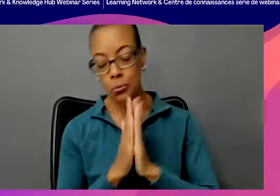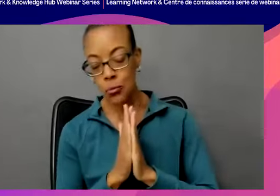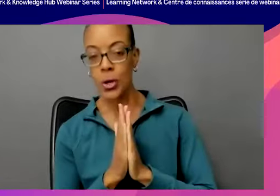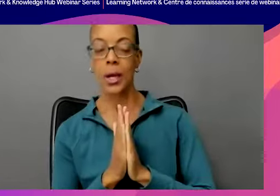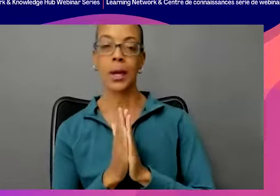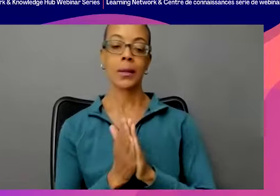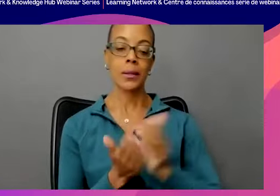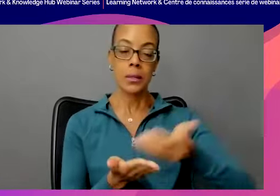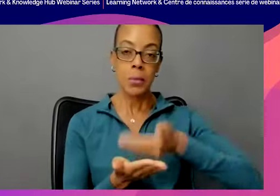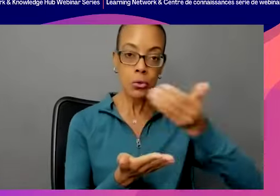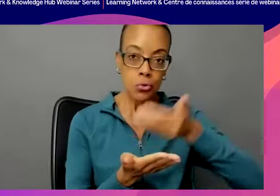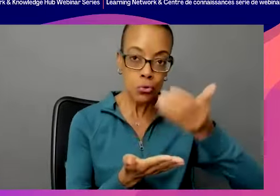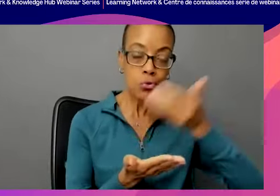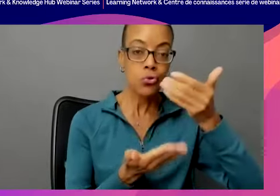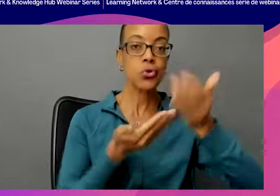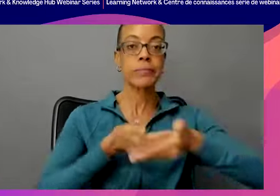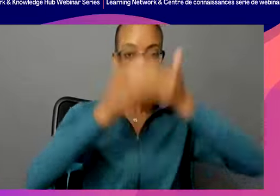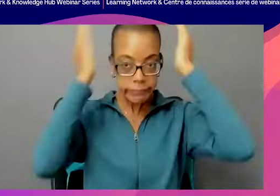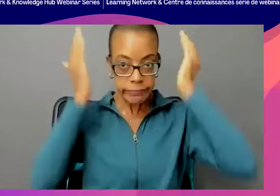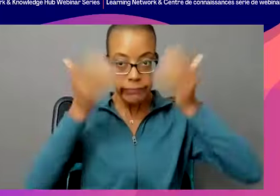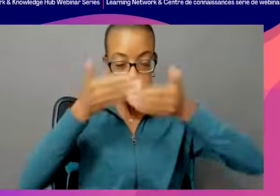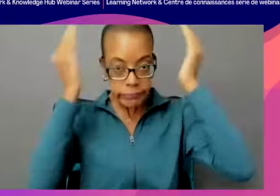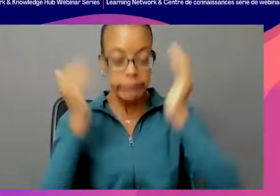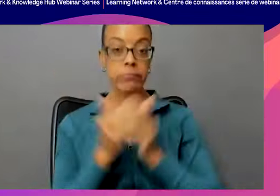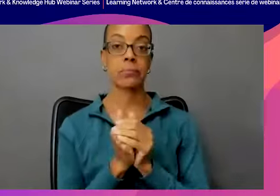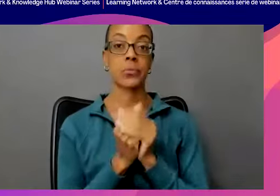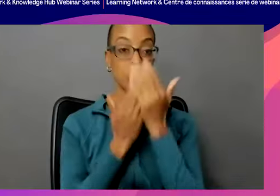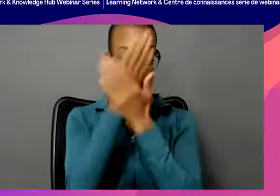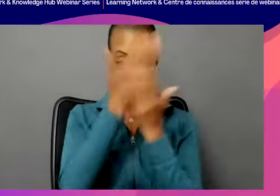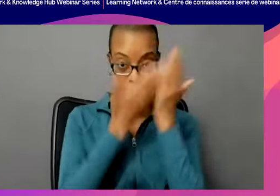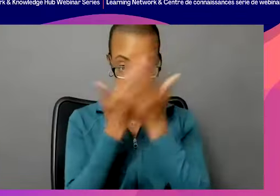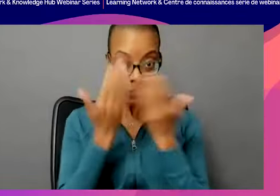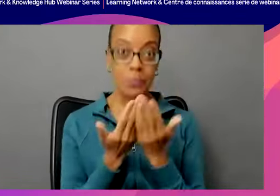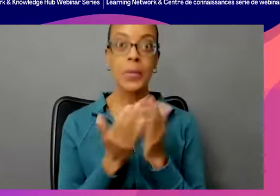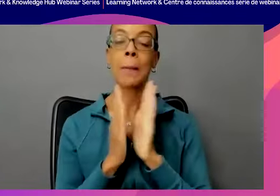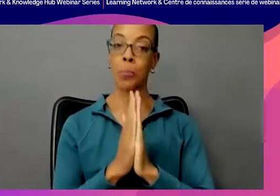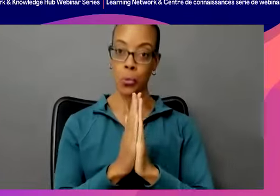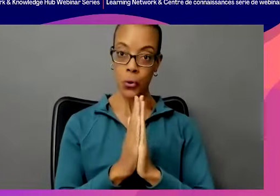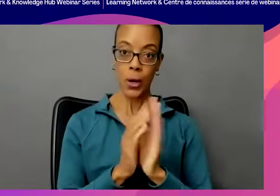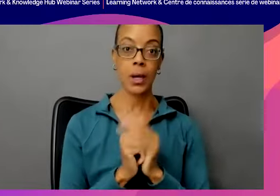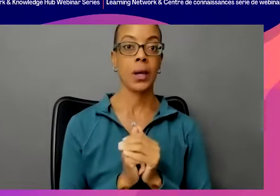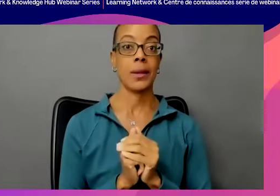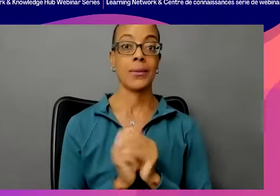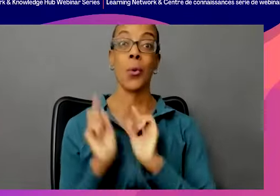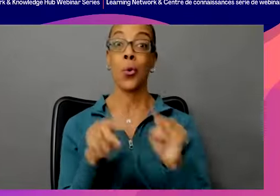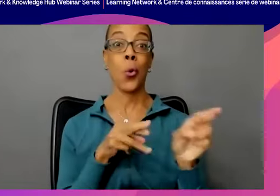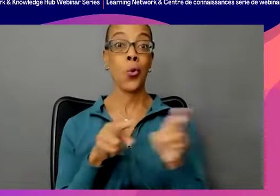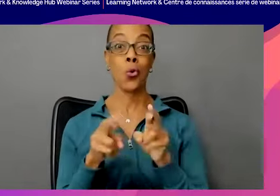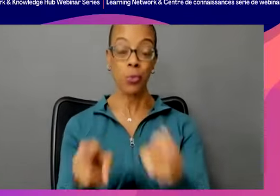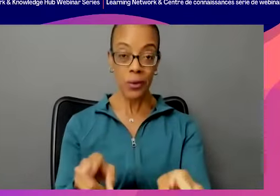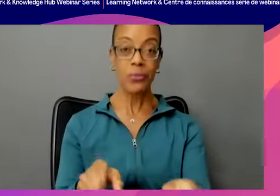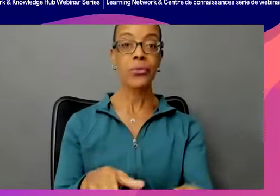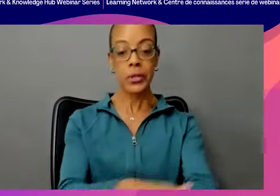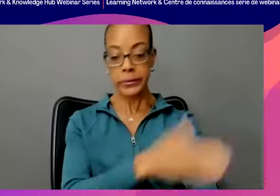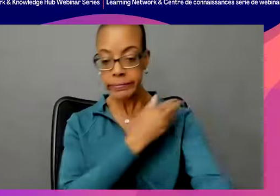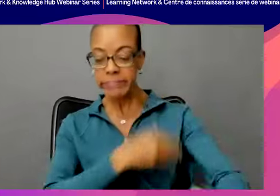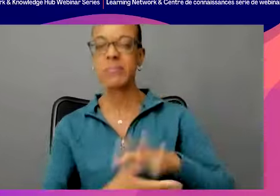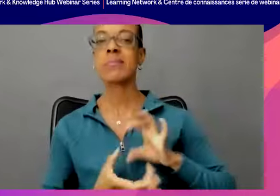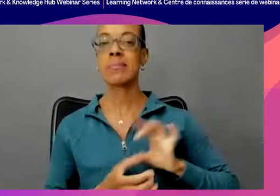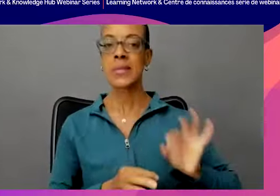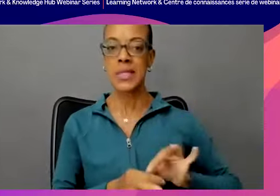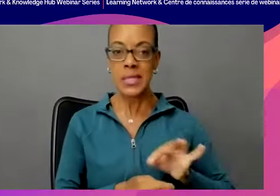smudge, I do a what when I wash my face, I pray, I use a water cleansing, or even just go to the river and cleanse. So that would be my